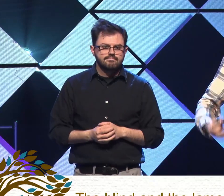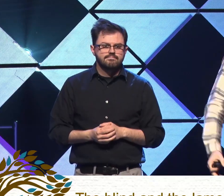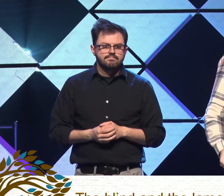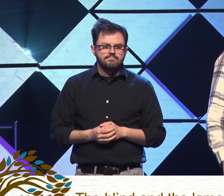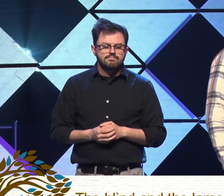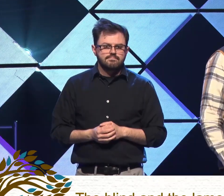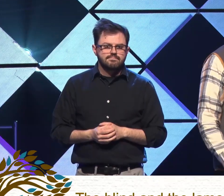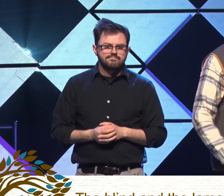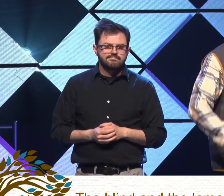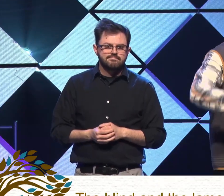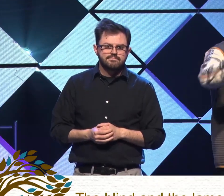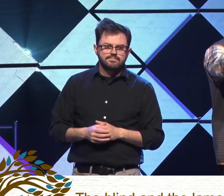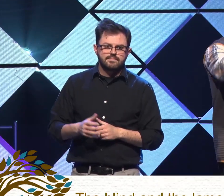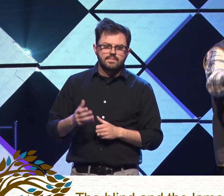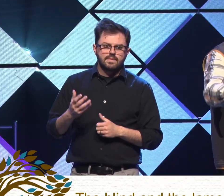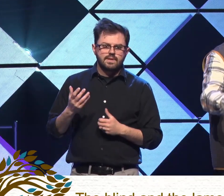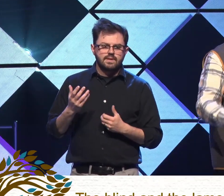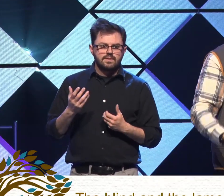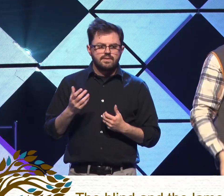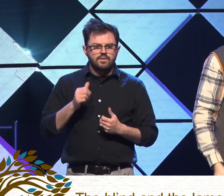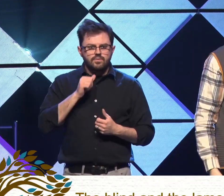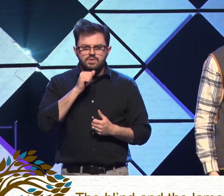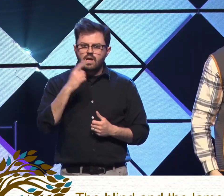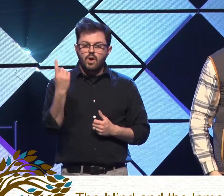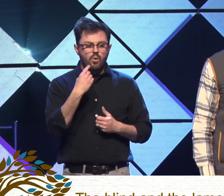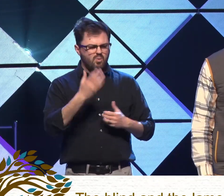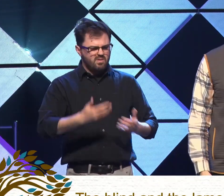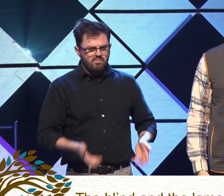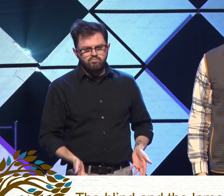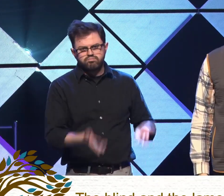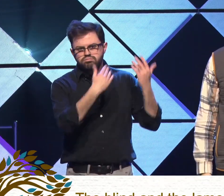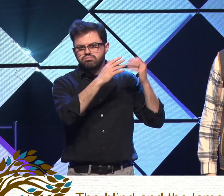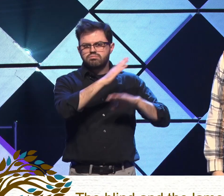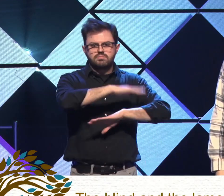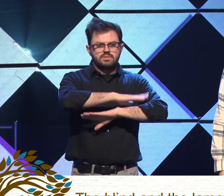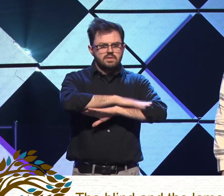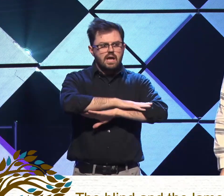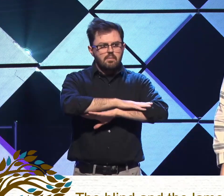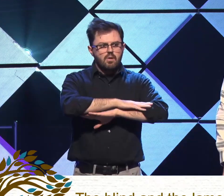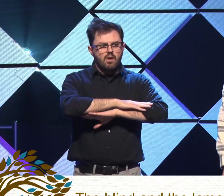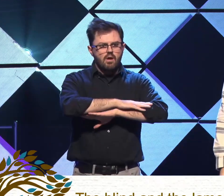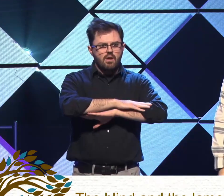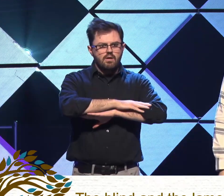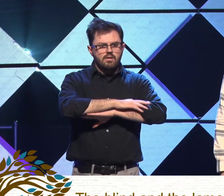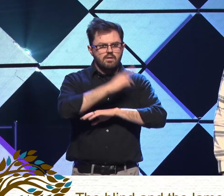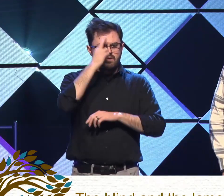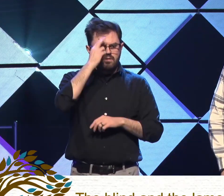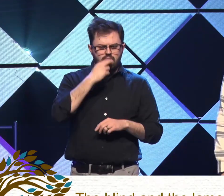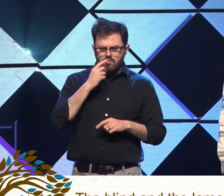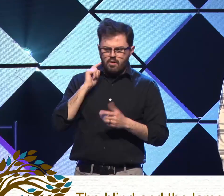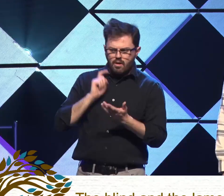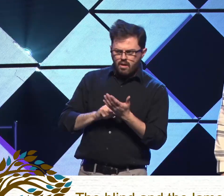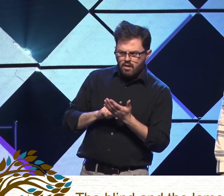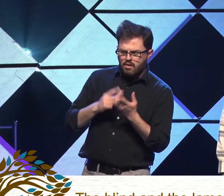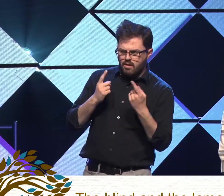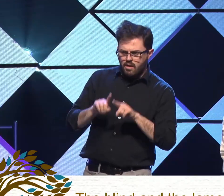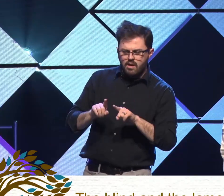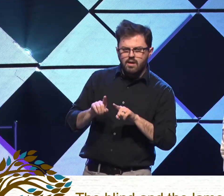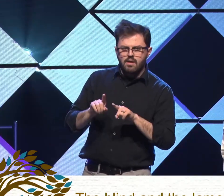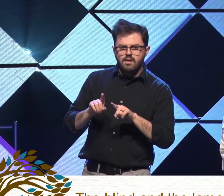The demonstration was not just the turning of the tables over, which certainly got the eye of Rome. I mean, they saw this all